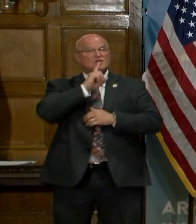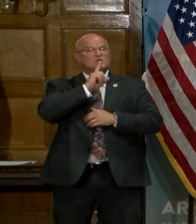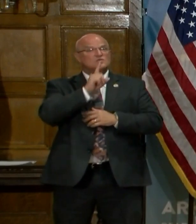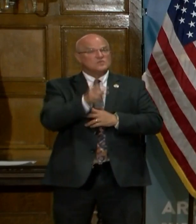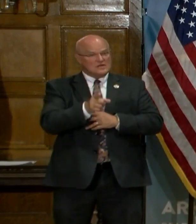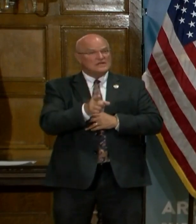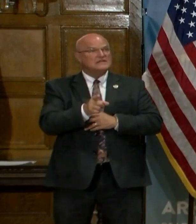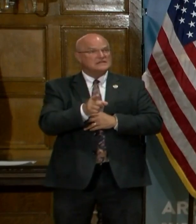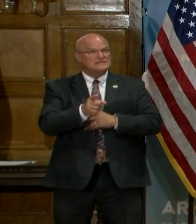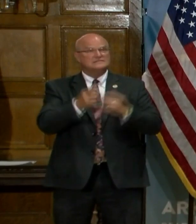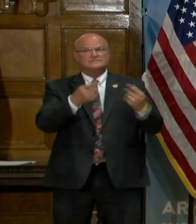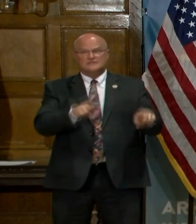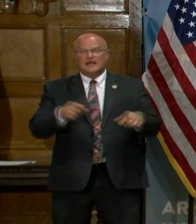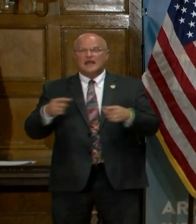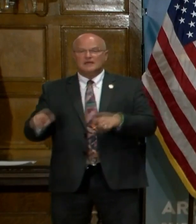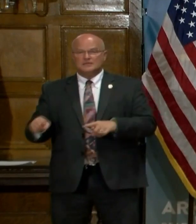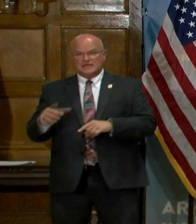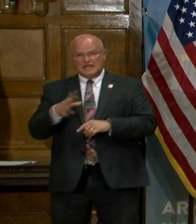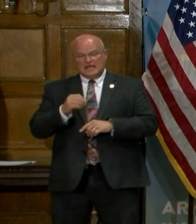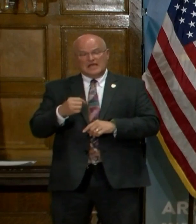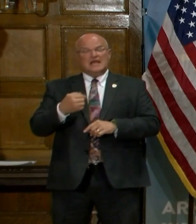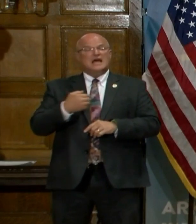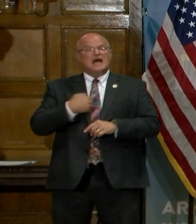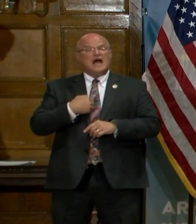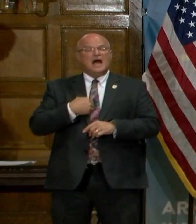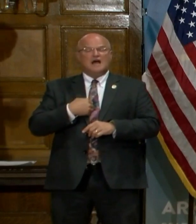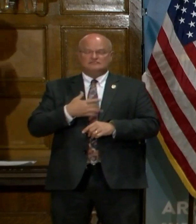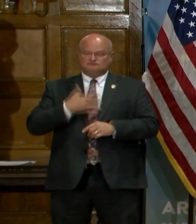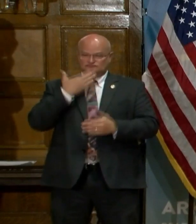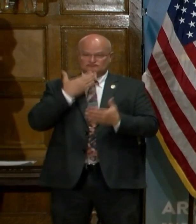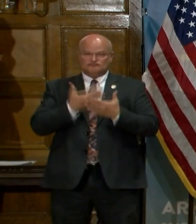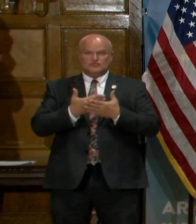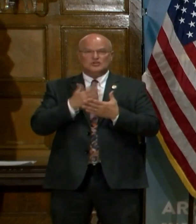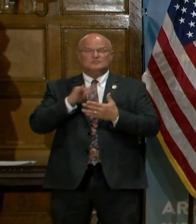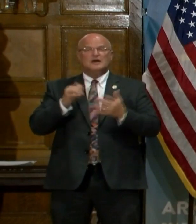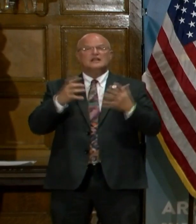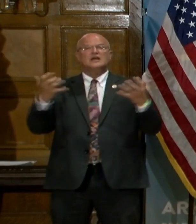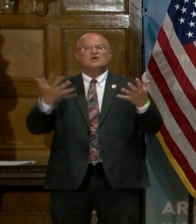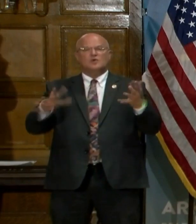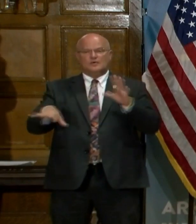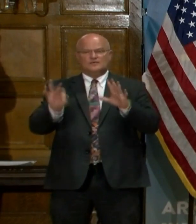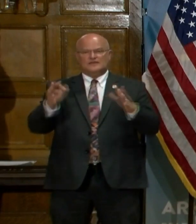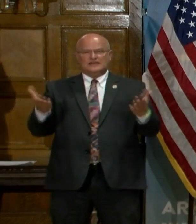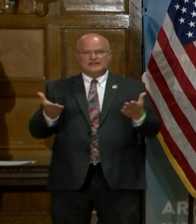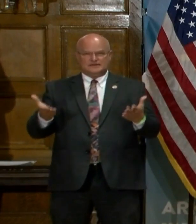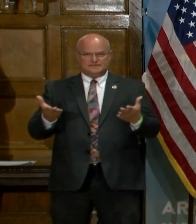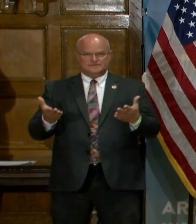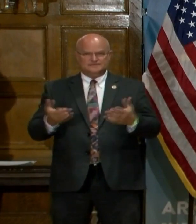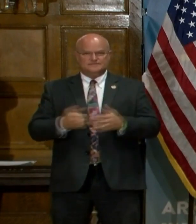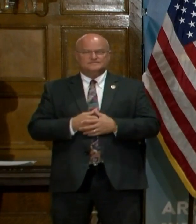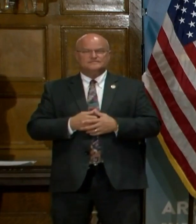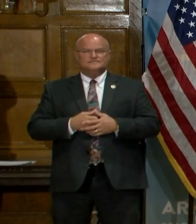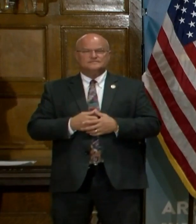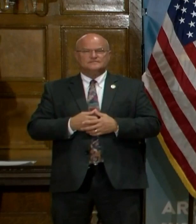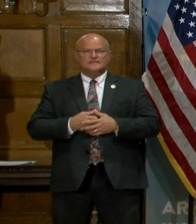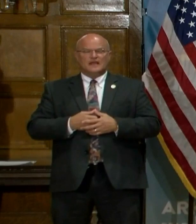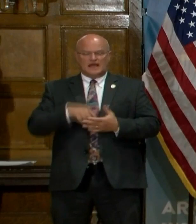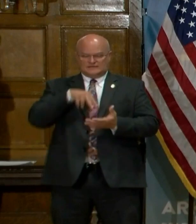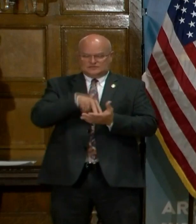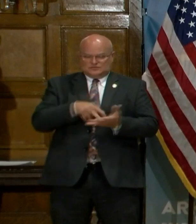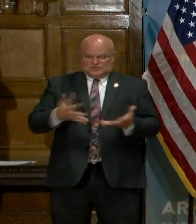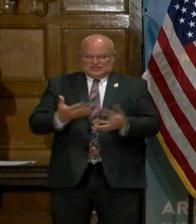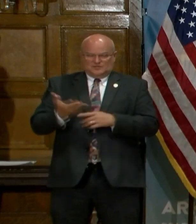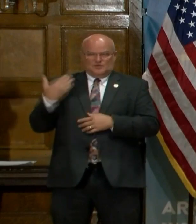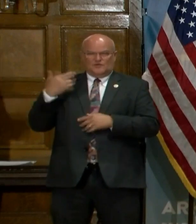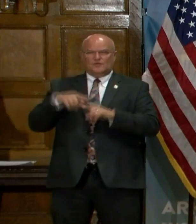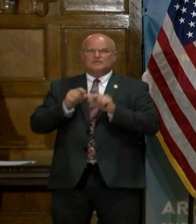is happening, and I was really encouraged actually by a lot of what we found here. I've said at this podium before, but I think